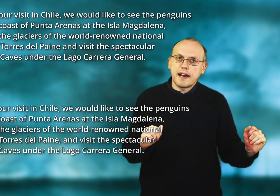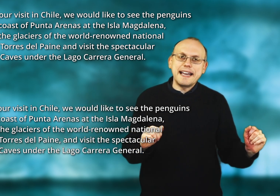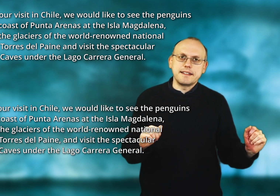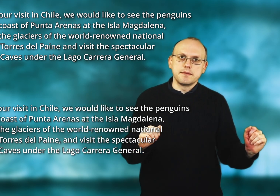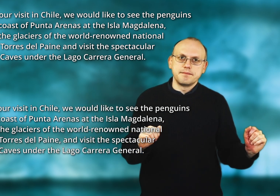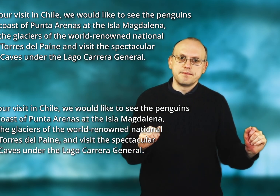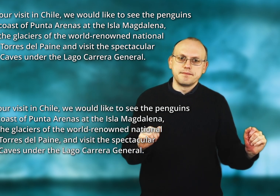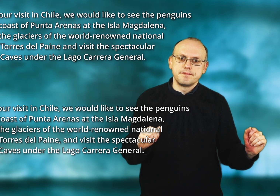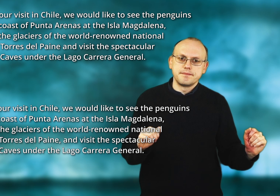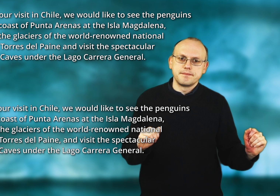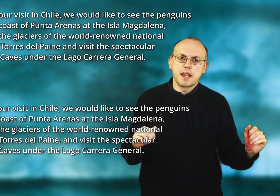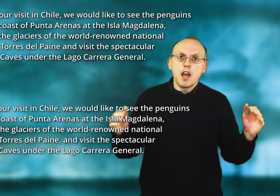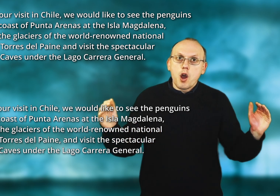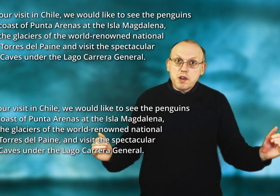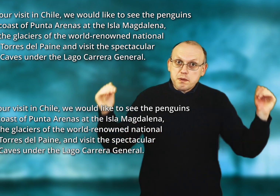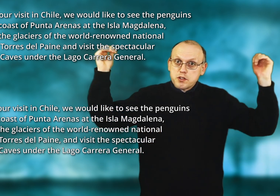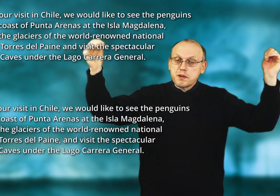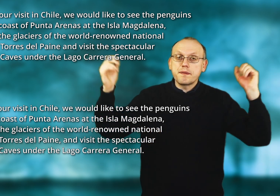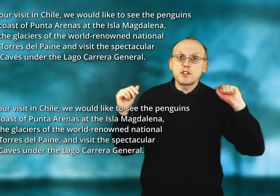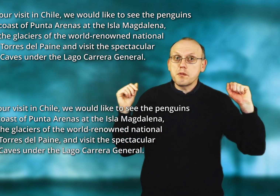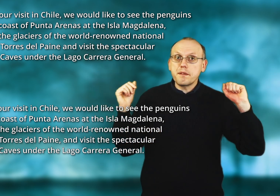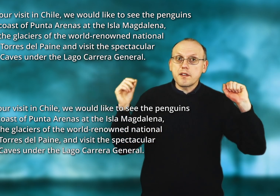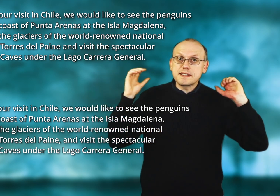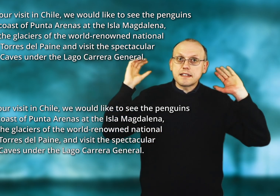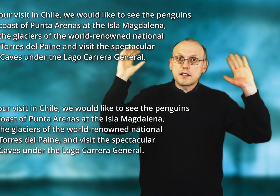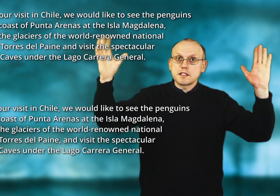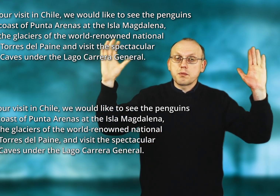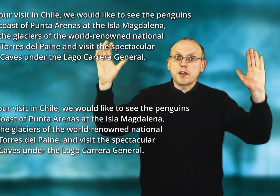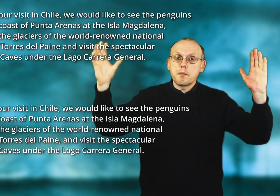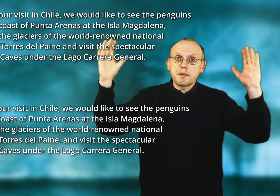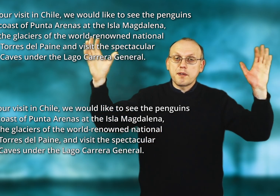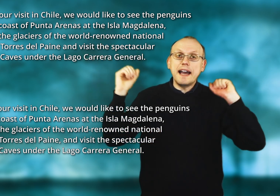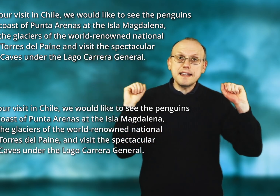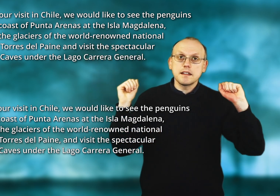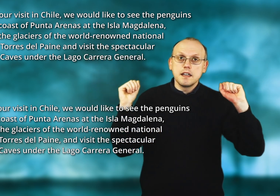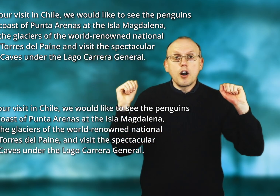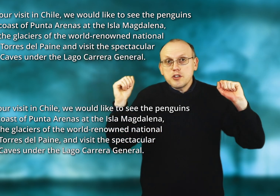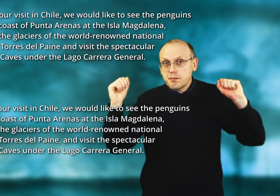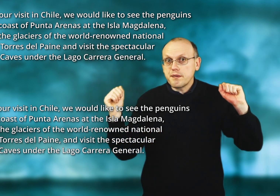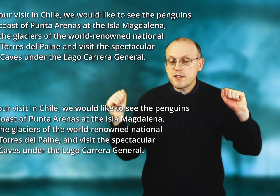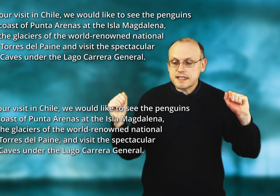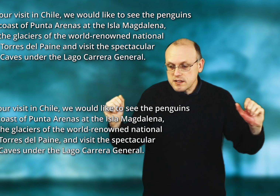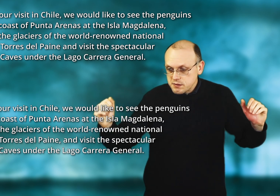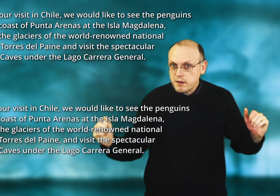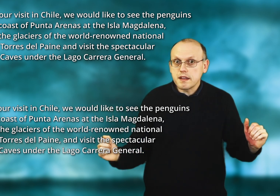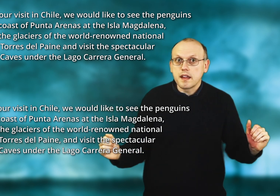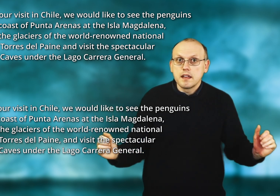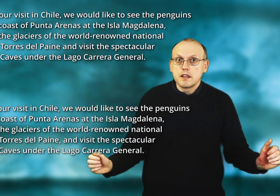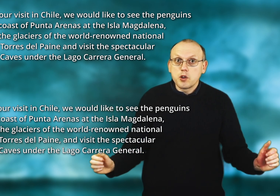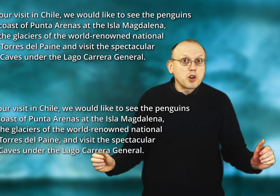and. Which one do you prefer? Do you prefer the sentence with a comma before and, or do you prefer the sentence with no comma